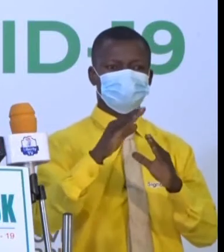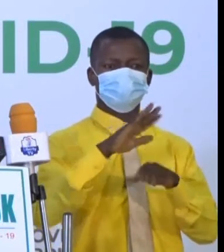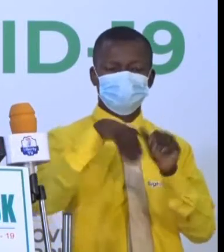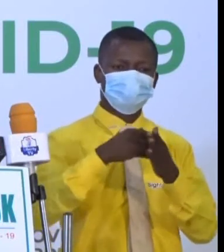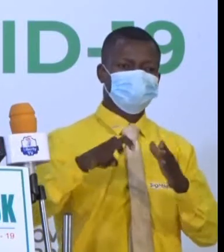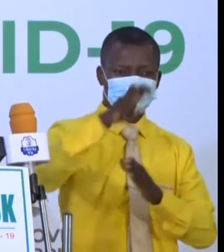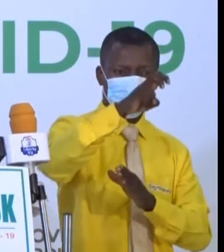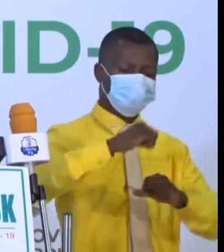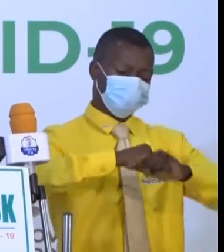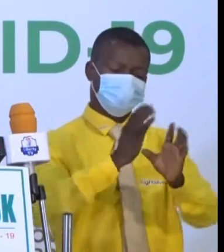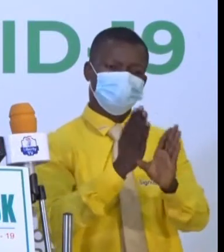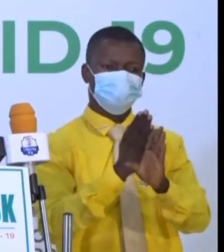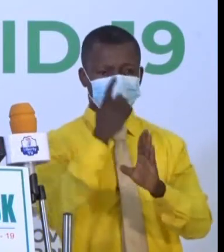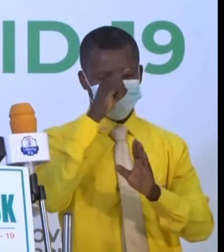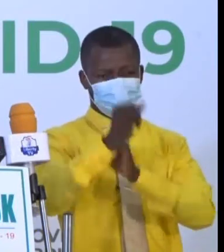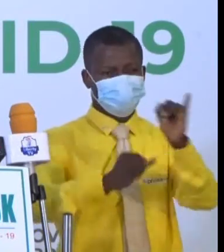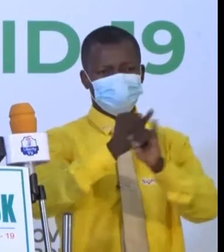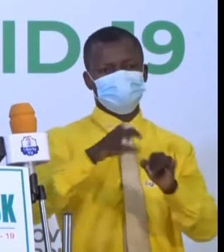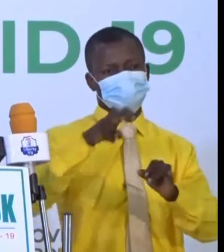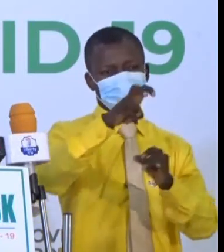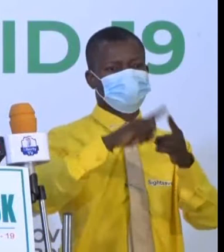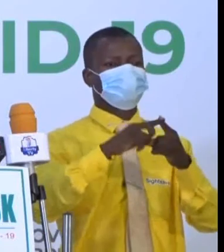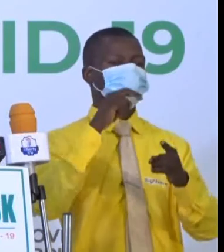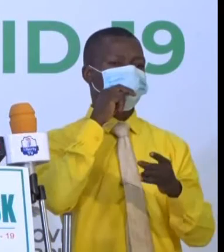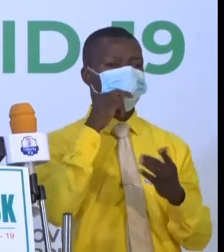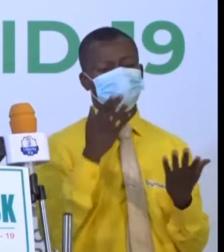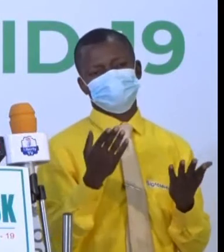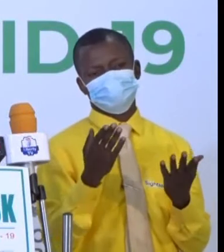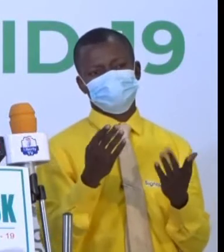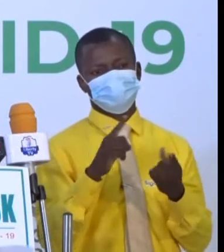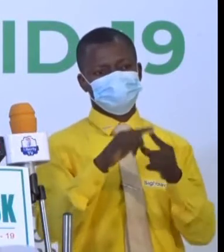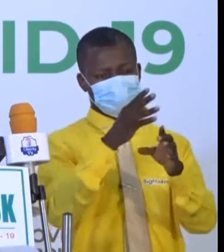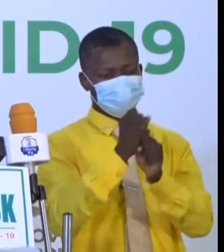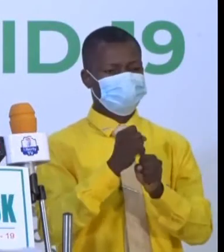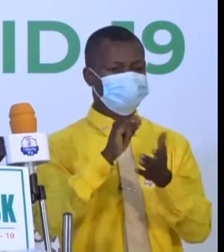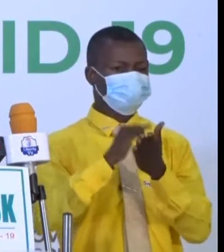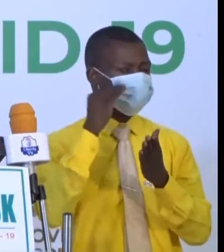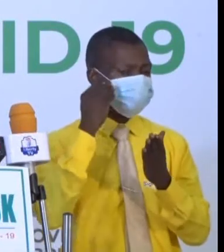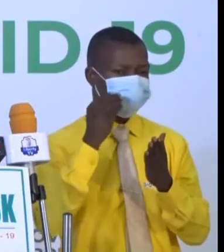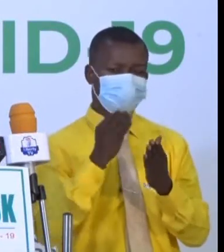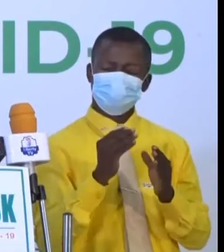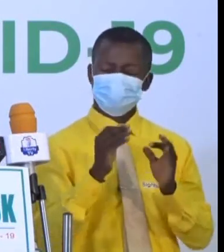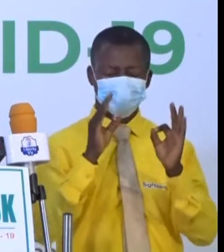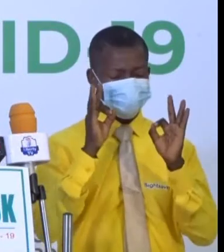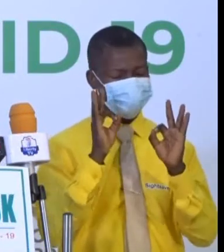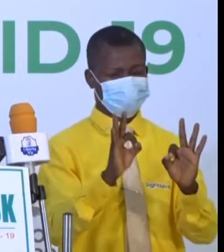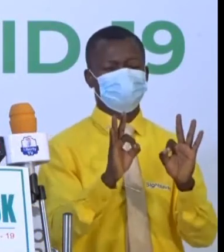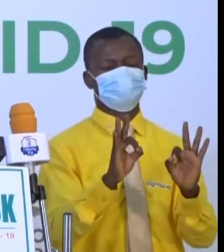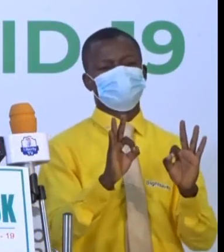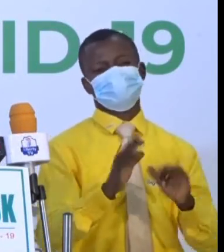international travelers coming to Nigeria, and in order to make that experience as smooth as possible for the